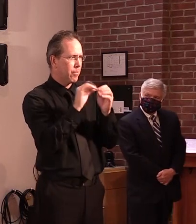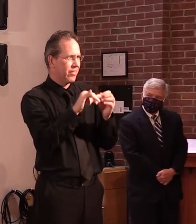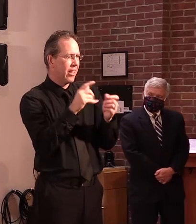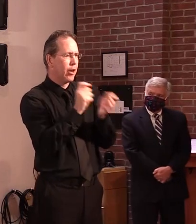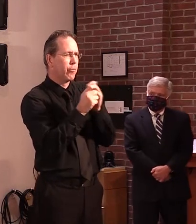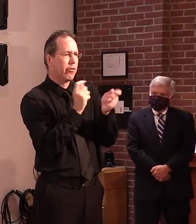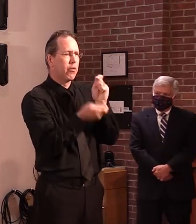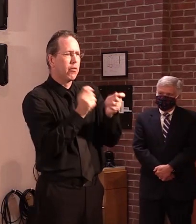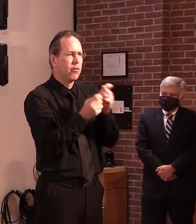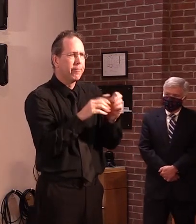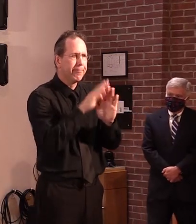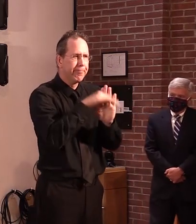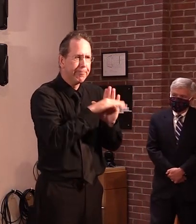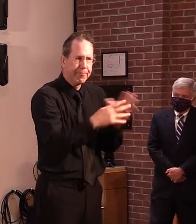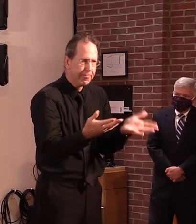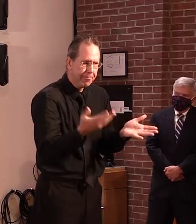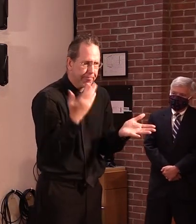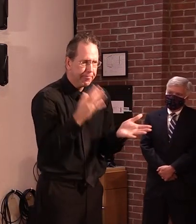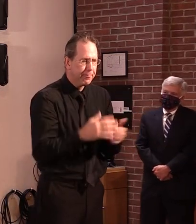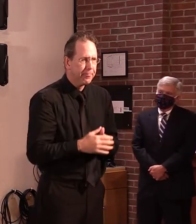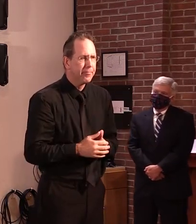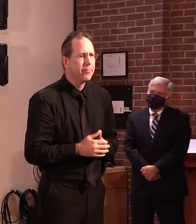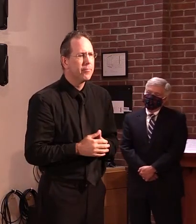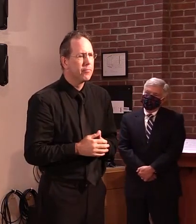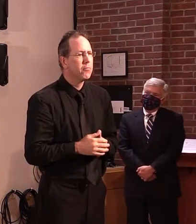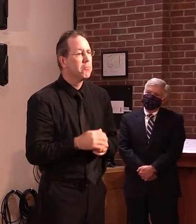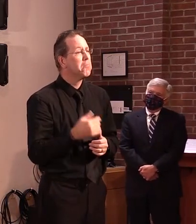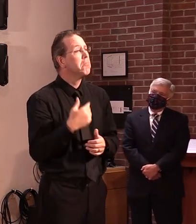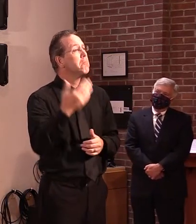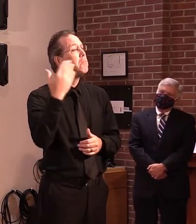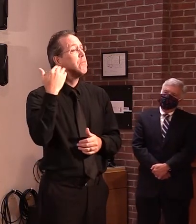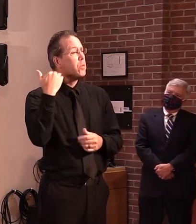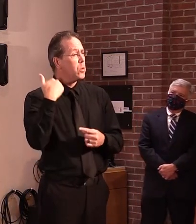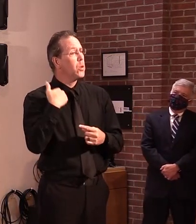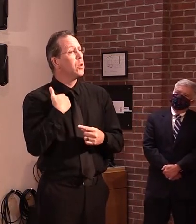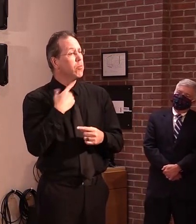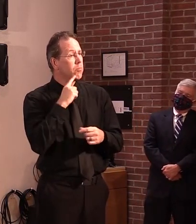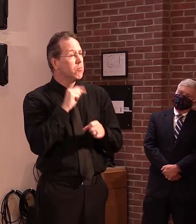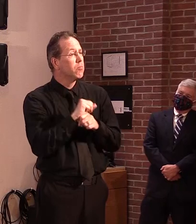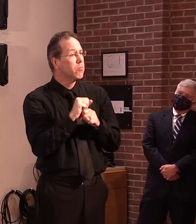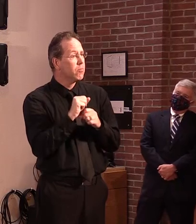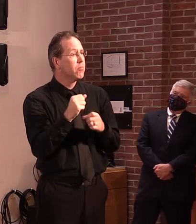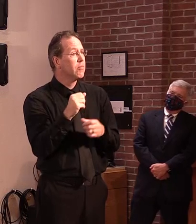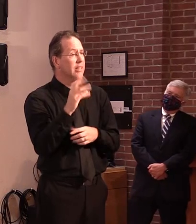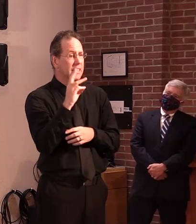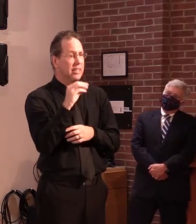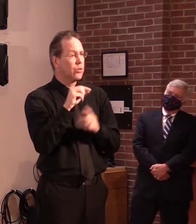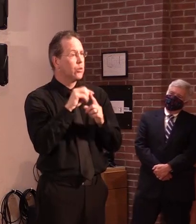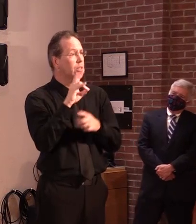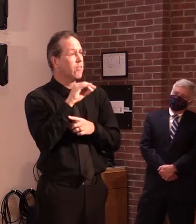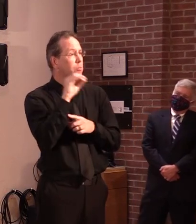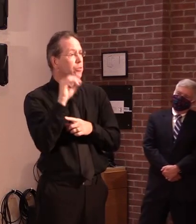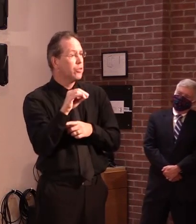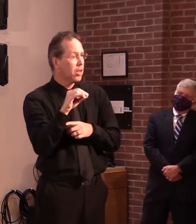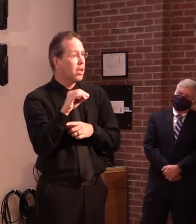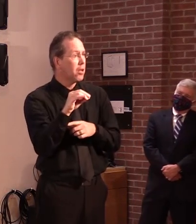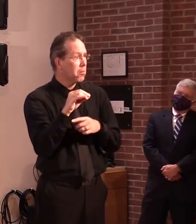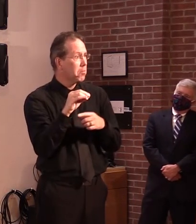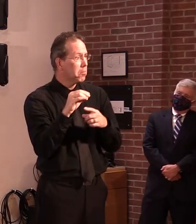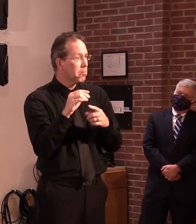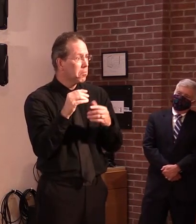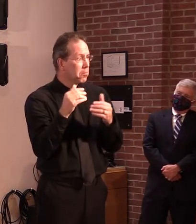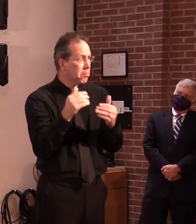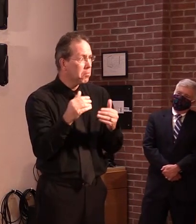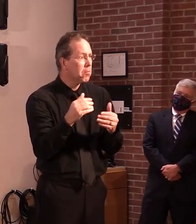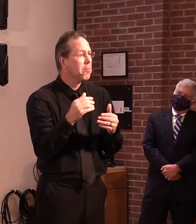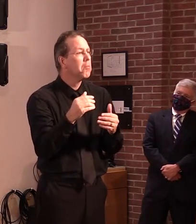Originally, I think it really was in the 60 to 70% range. I've heard that forecast go